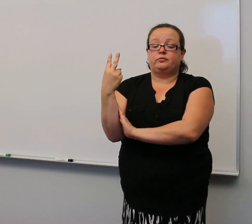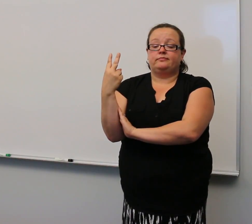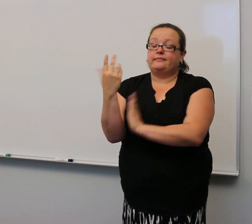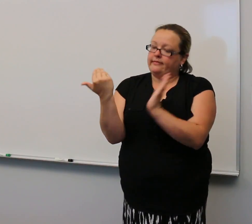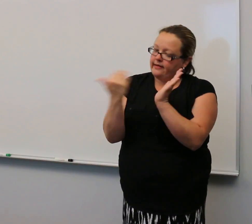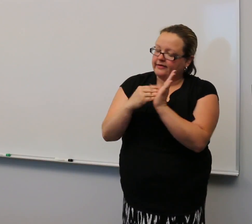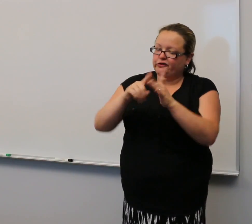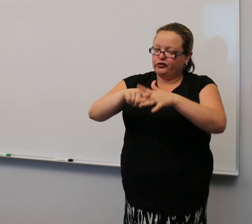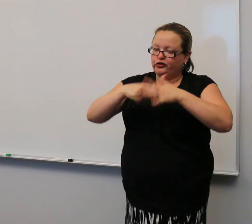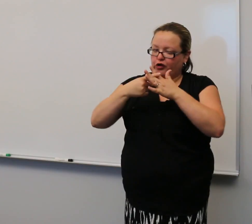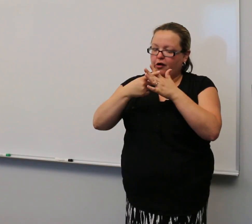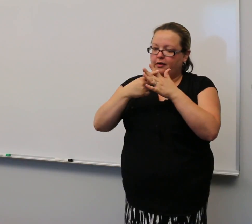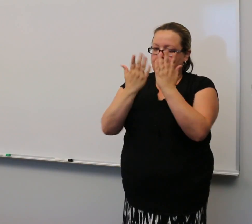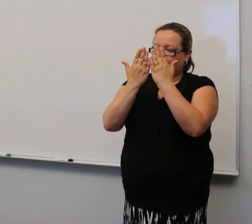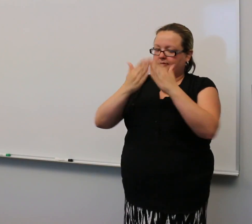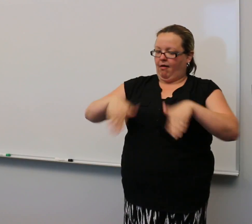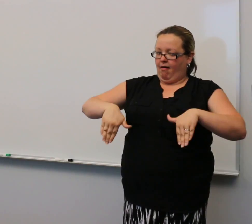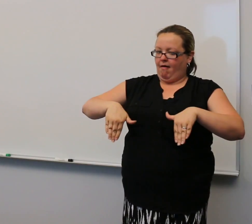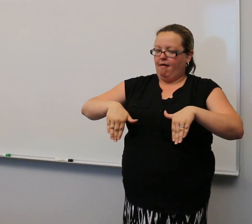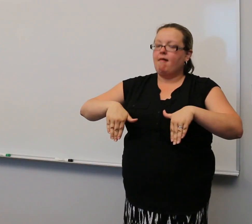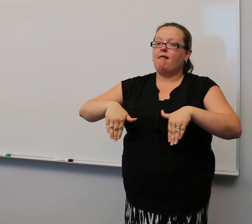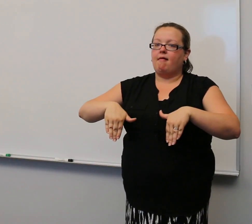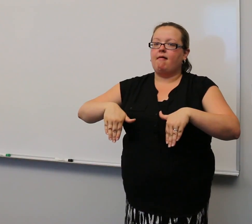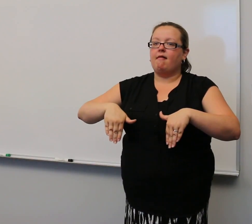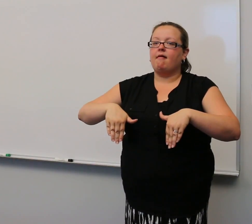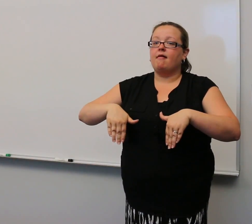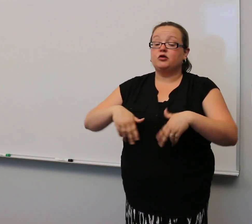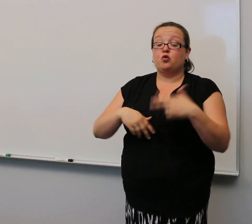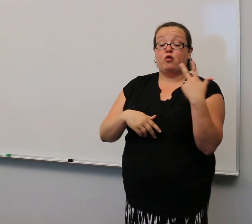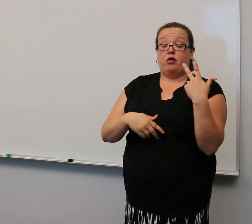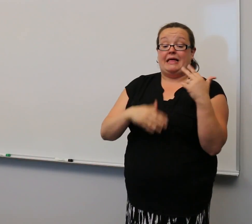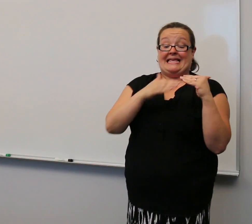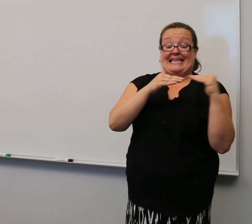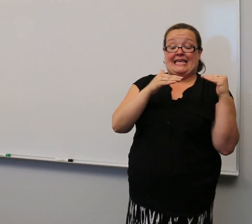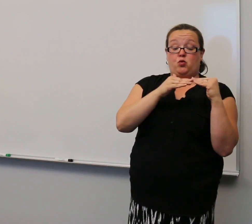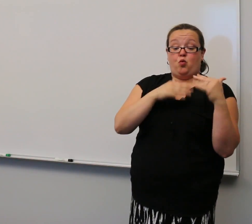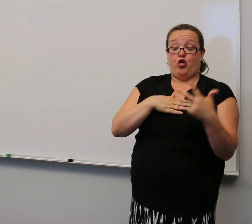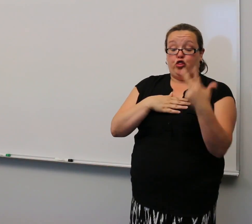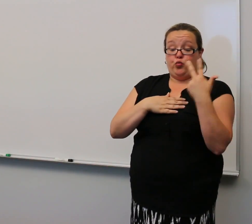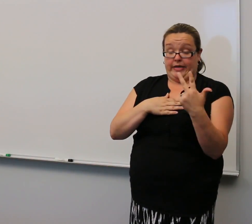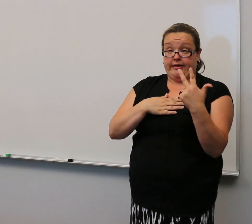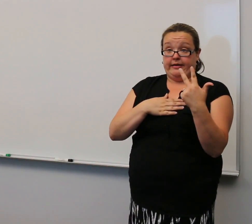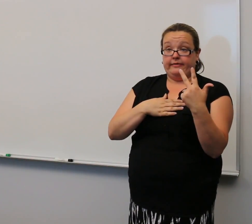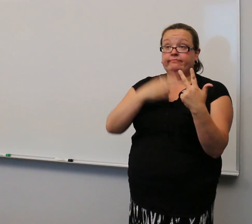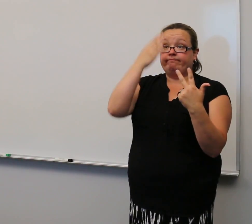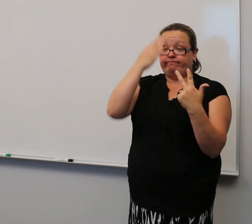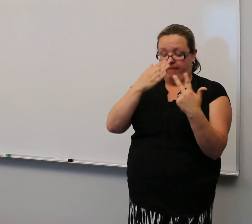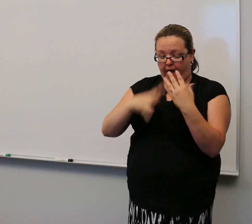So we have 3 plus 6 divided by -2, and we have a positive divided by a negative, so that ends up